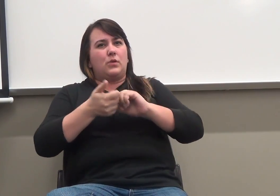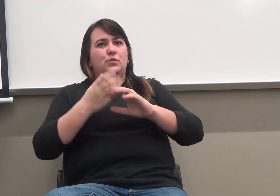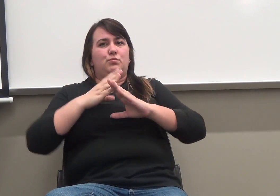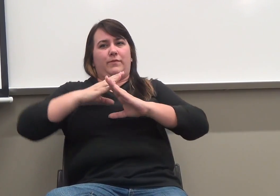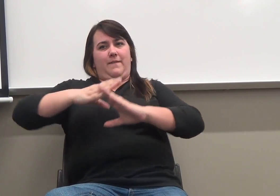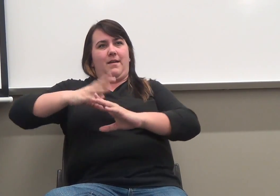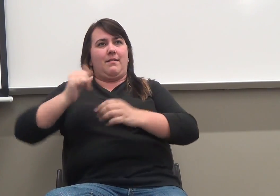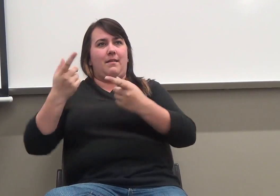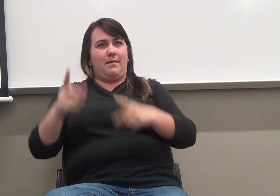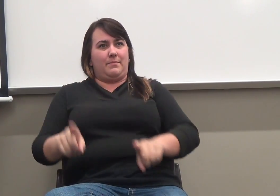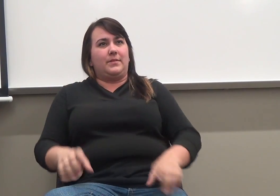it.